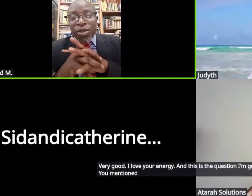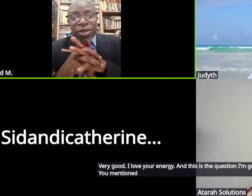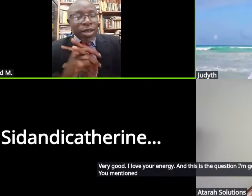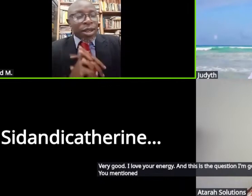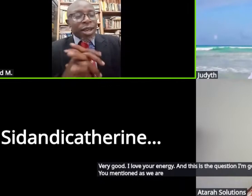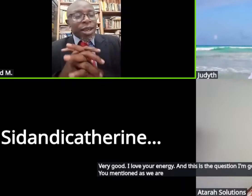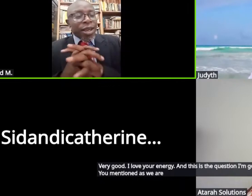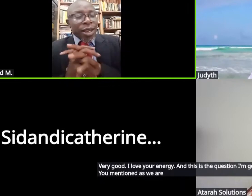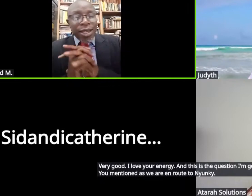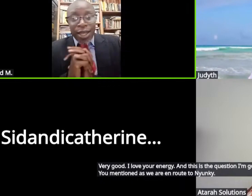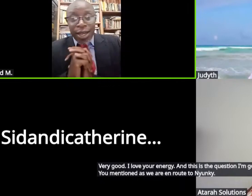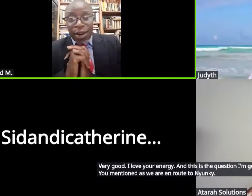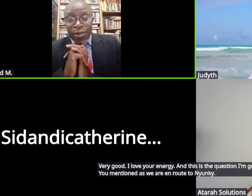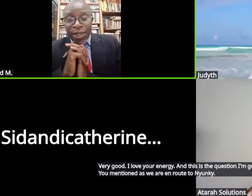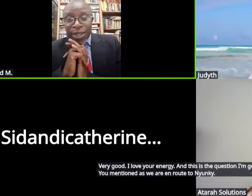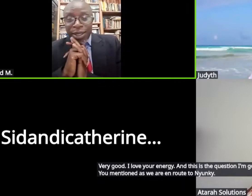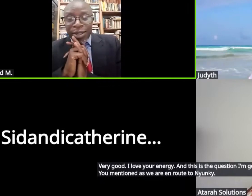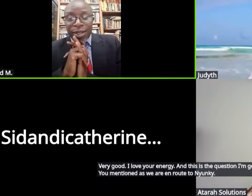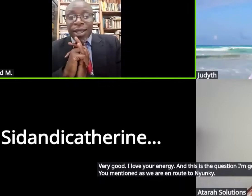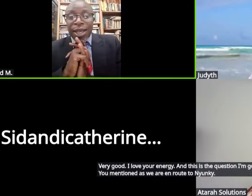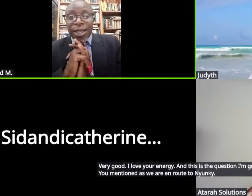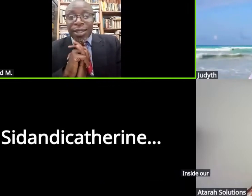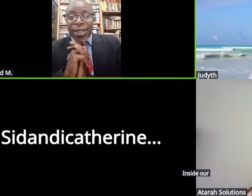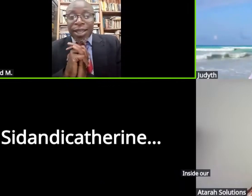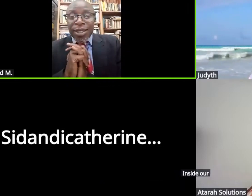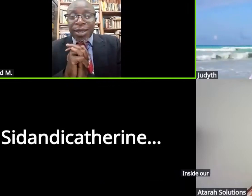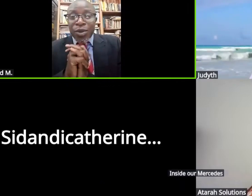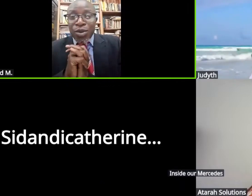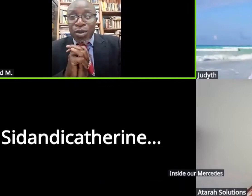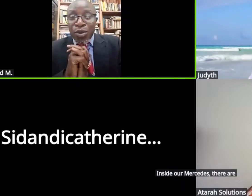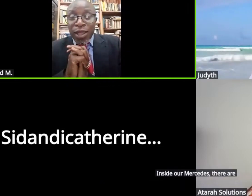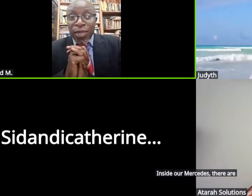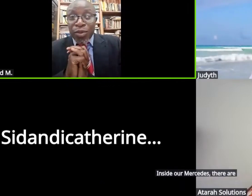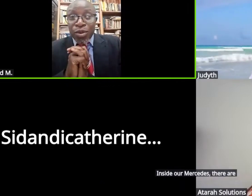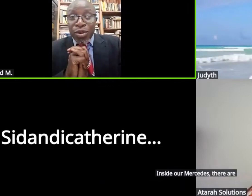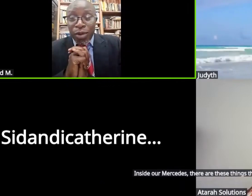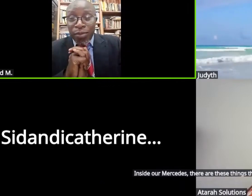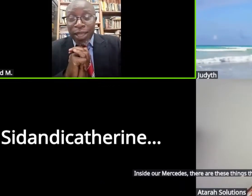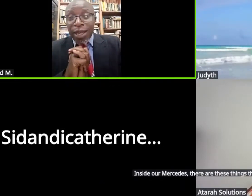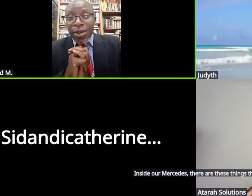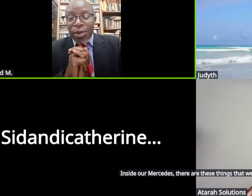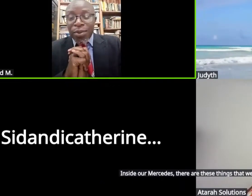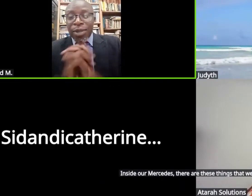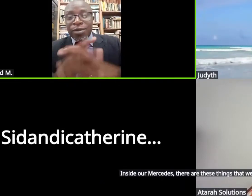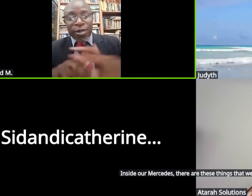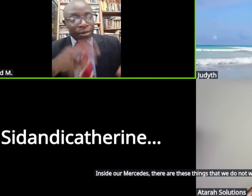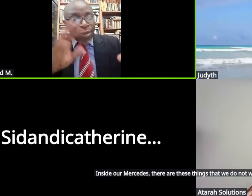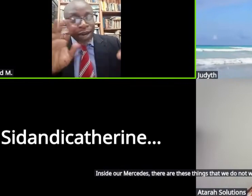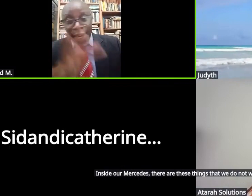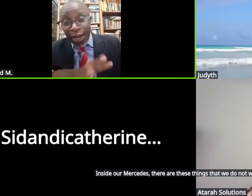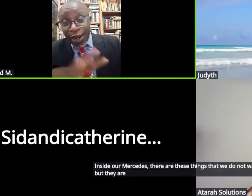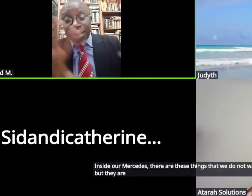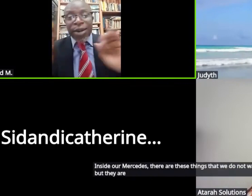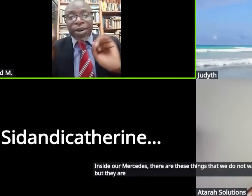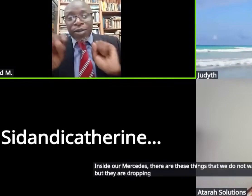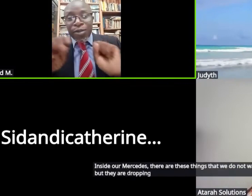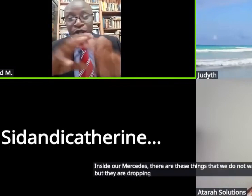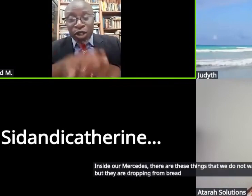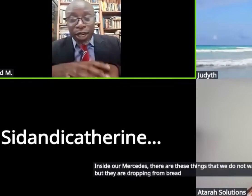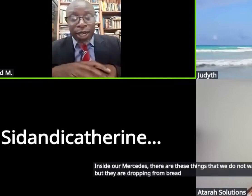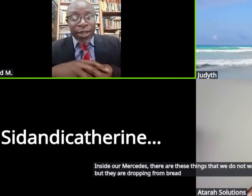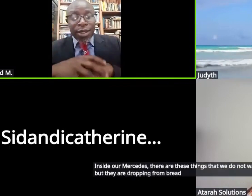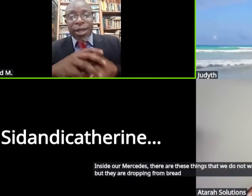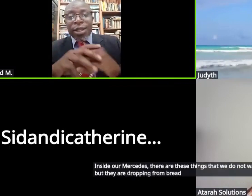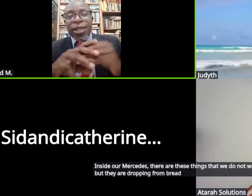to Nyanyuki, inside our Mercedes, there are these things that we do not want them to drop, but they are dropping from bread,